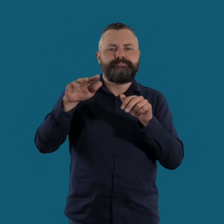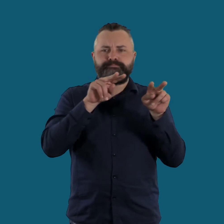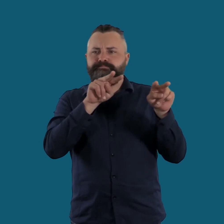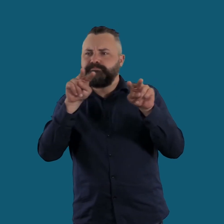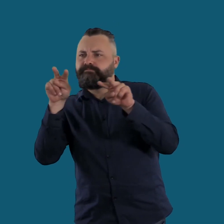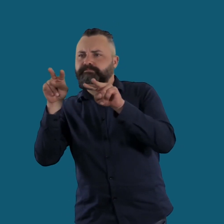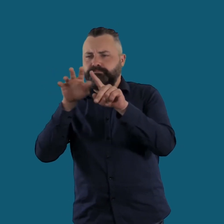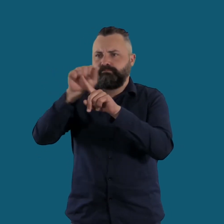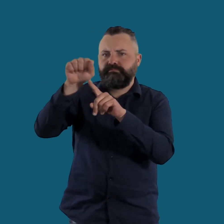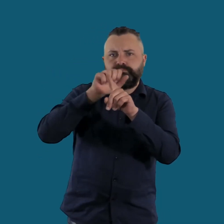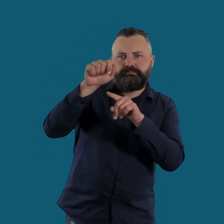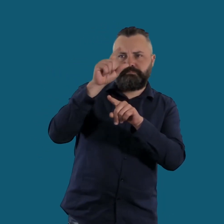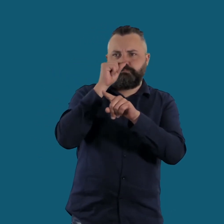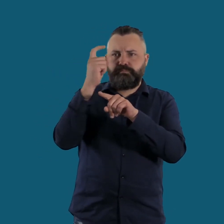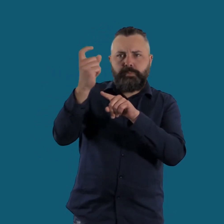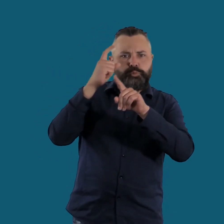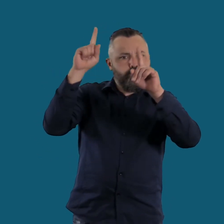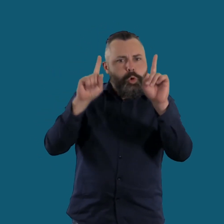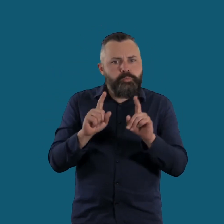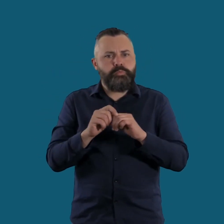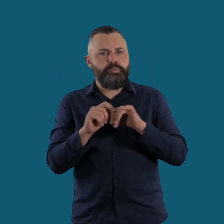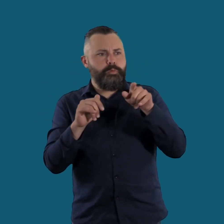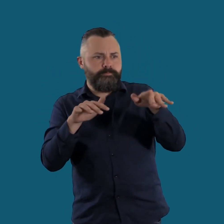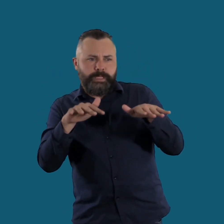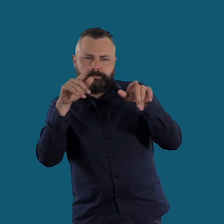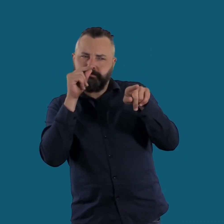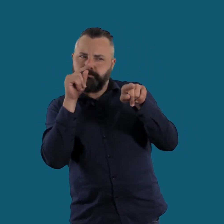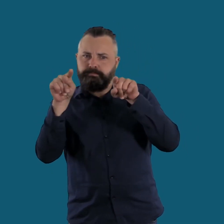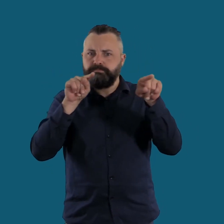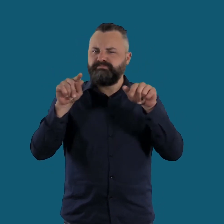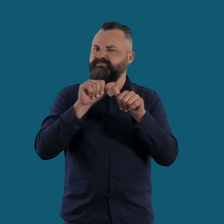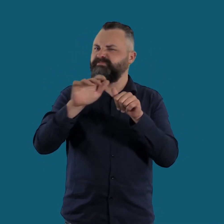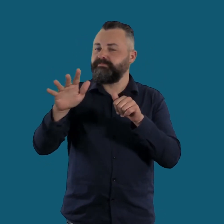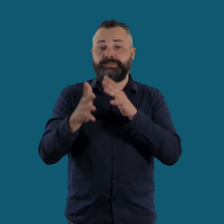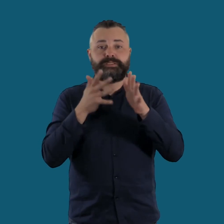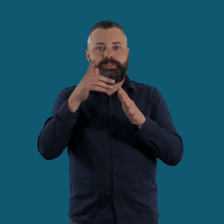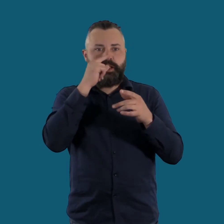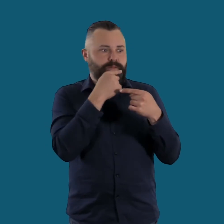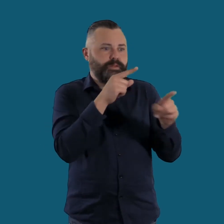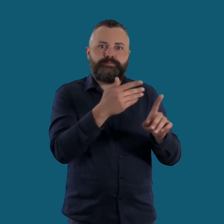Australia has a well-developed detection, monitoring and early warning system for storms and floods.